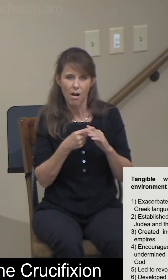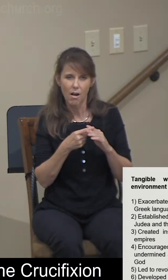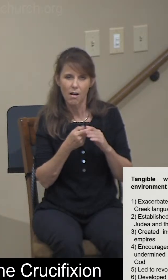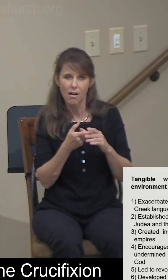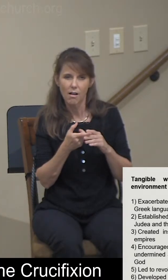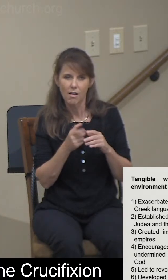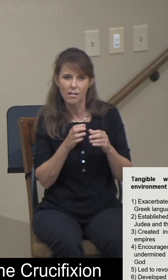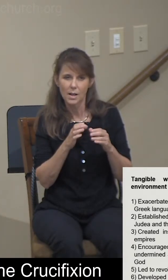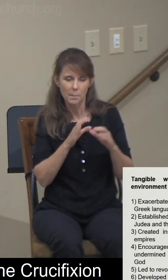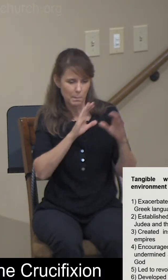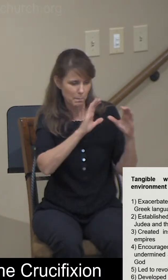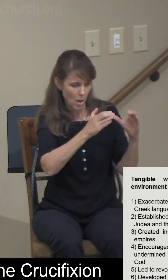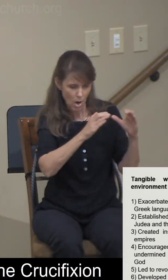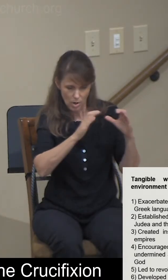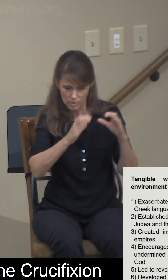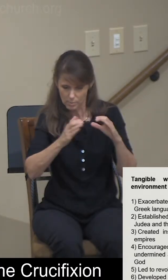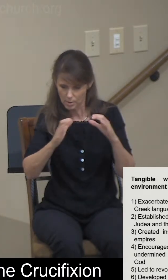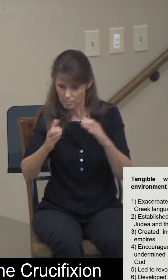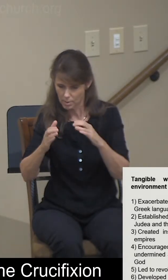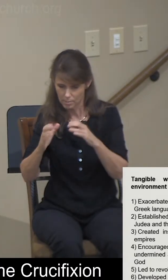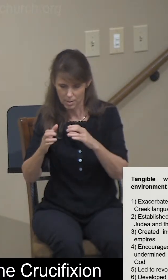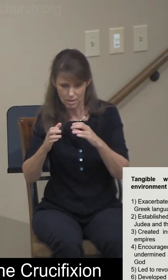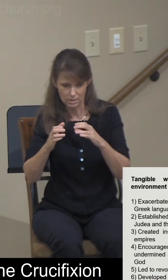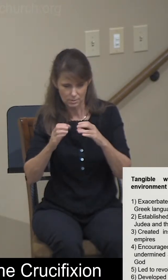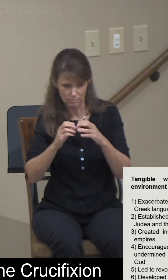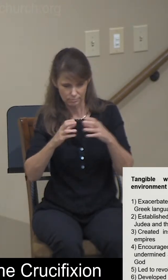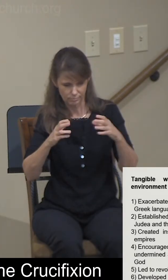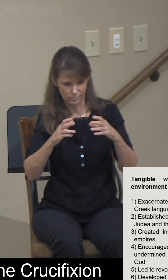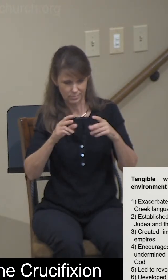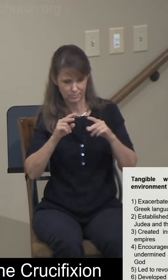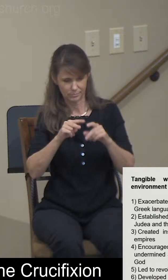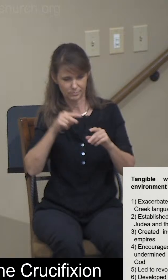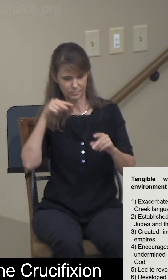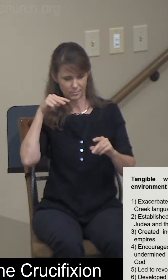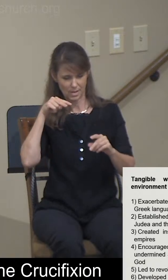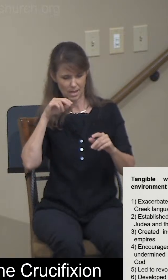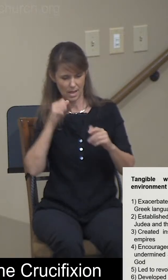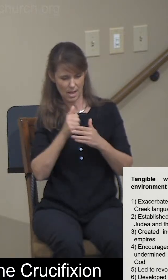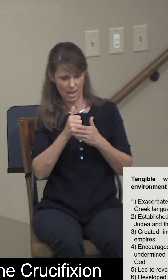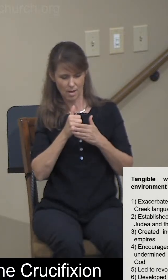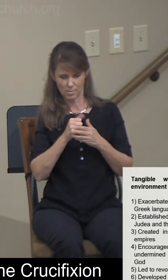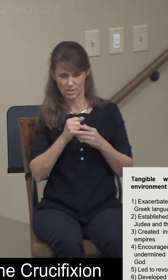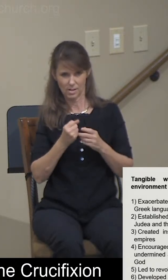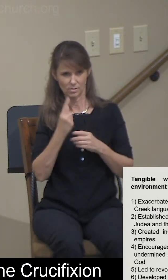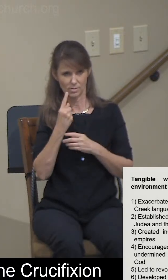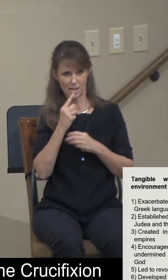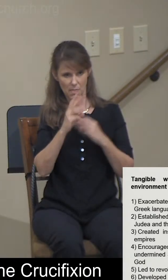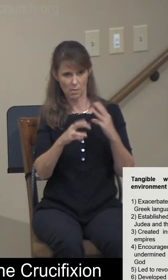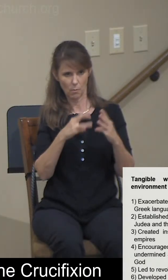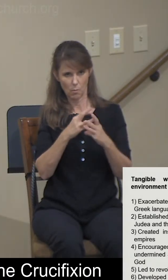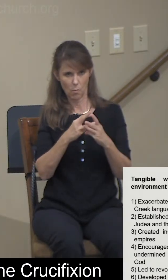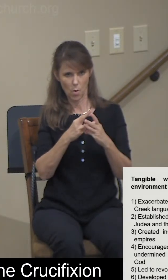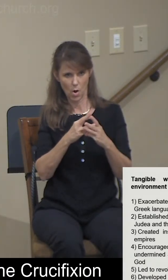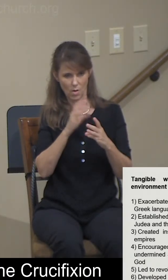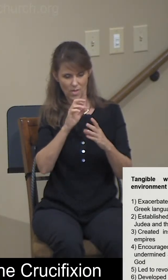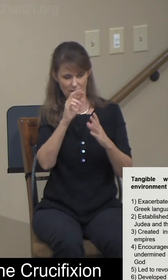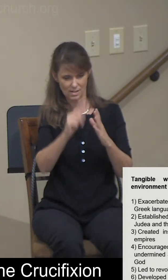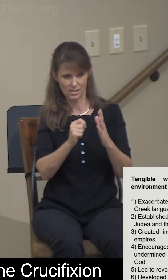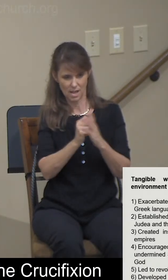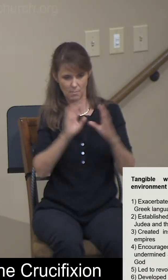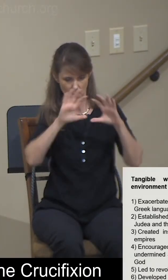that will ultimately help us understand the world as it exists and all of these various factors that sort of